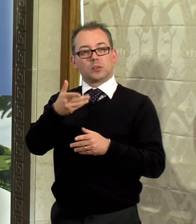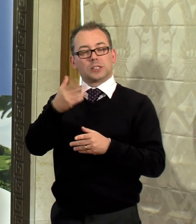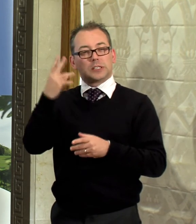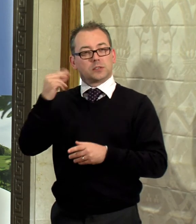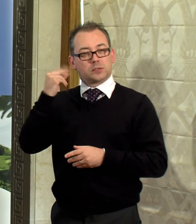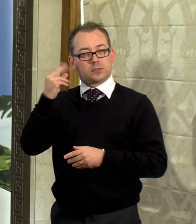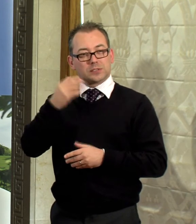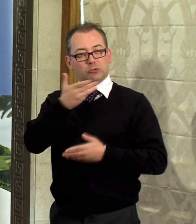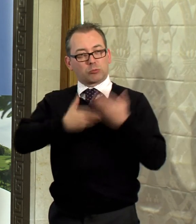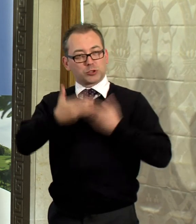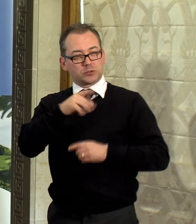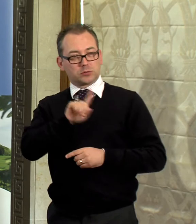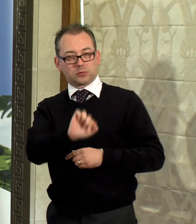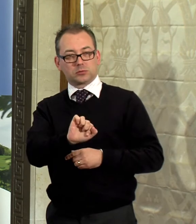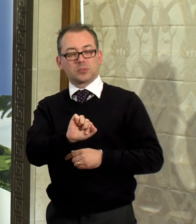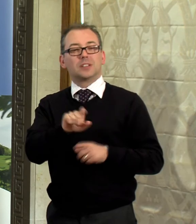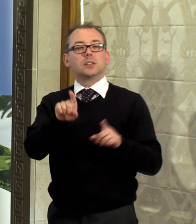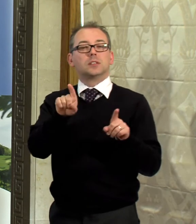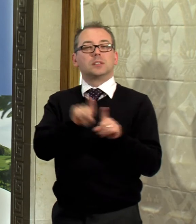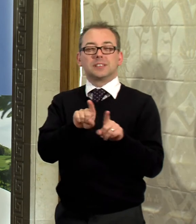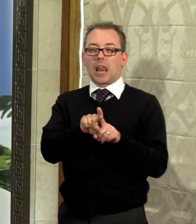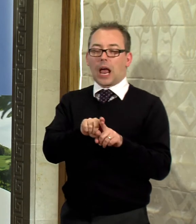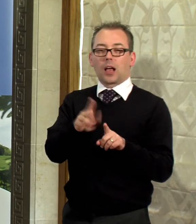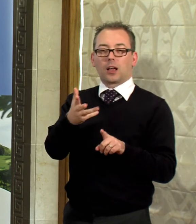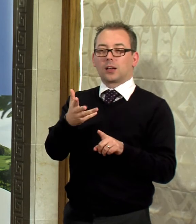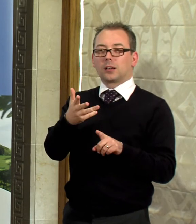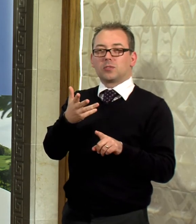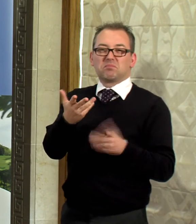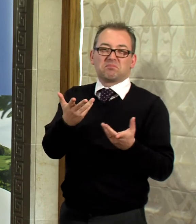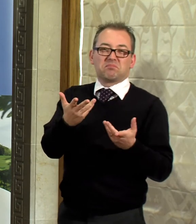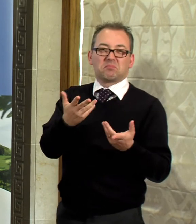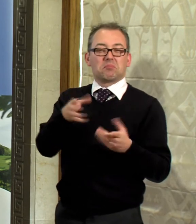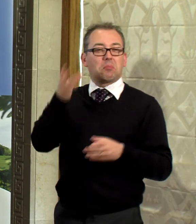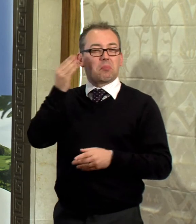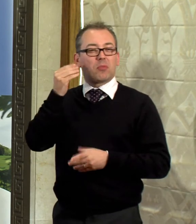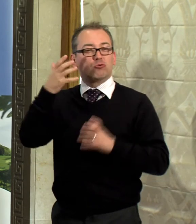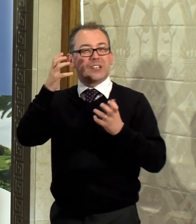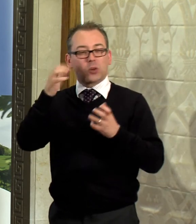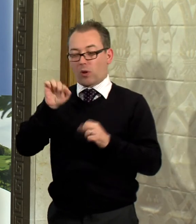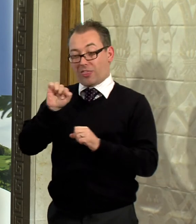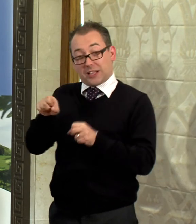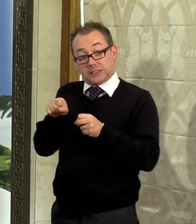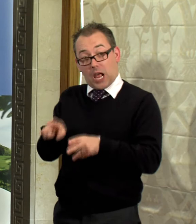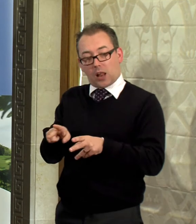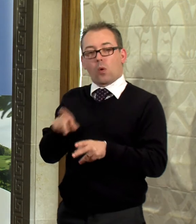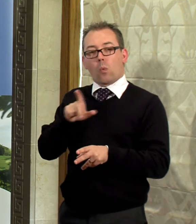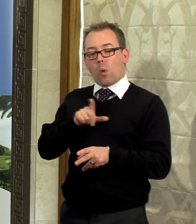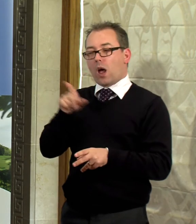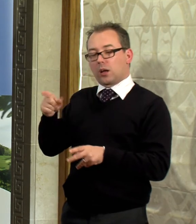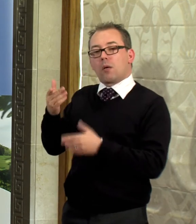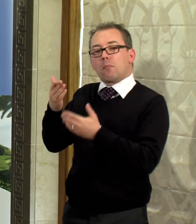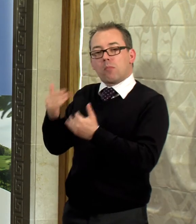is similar to a radio sports commentary. It's a verbal commentary in audio format,